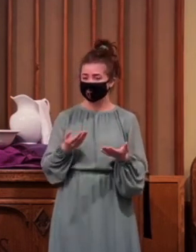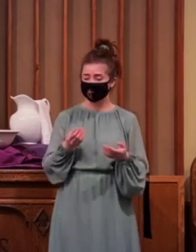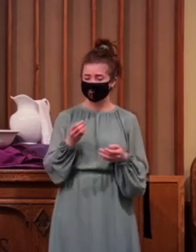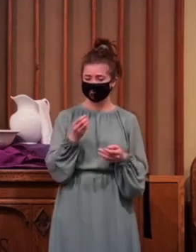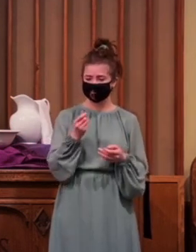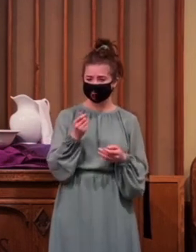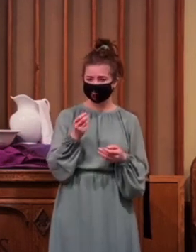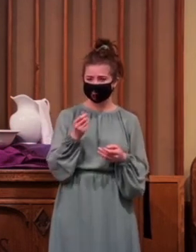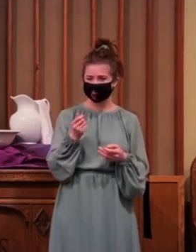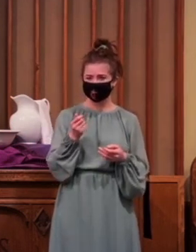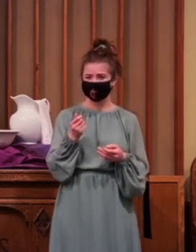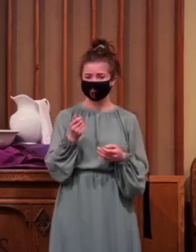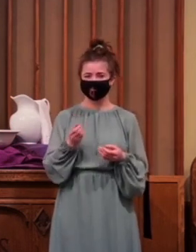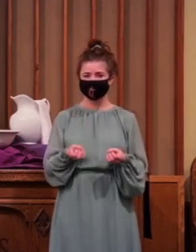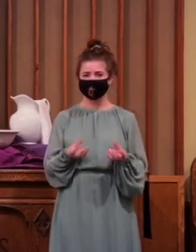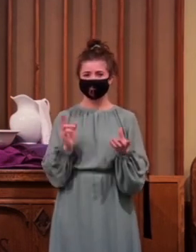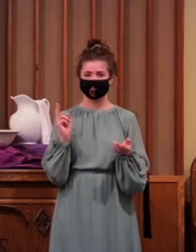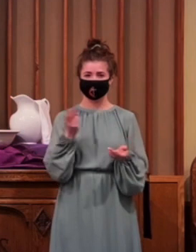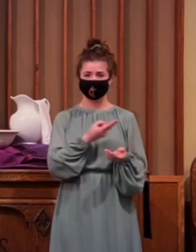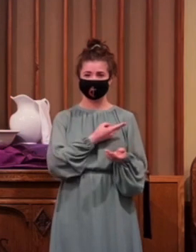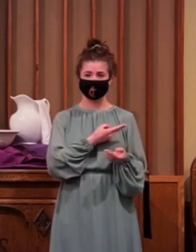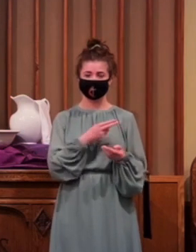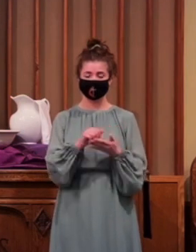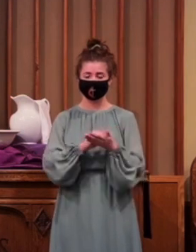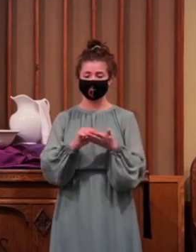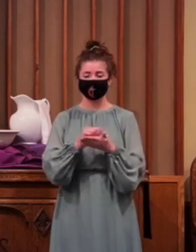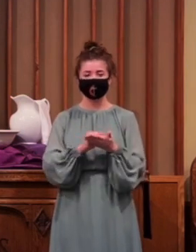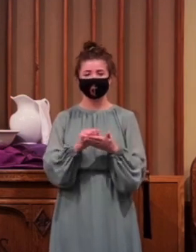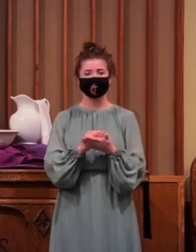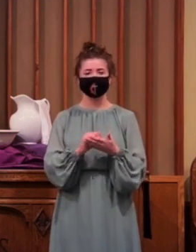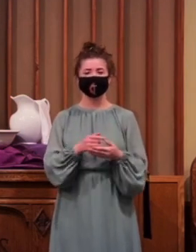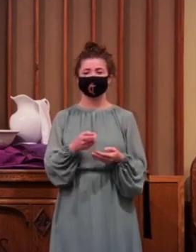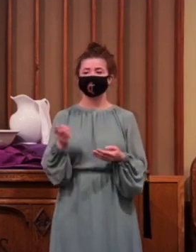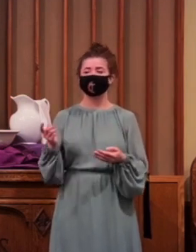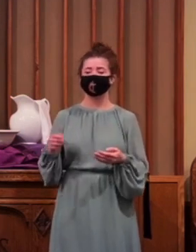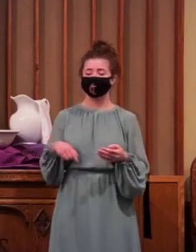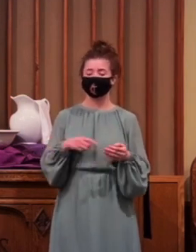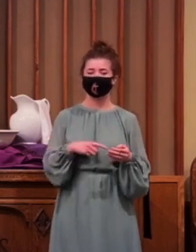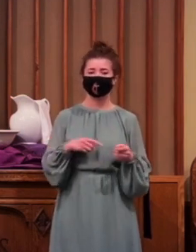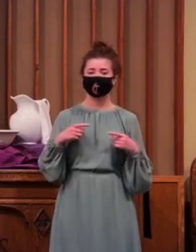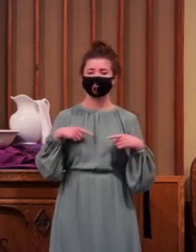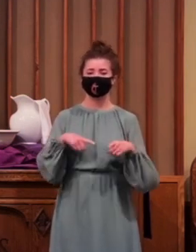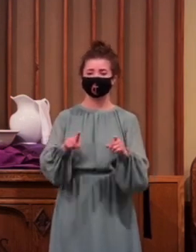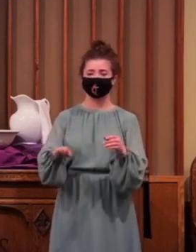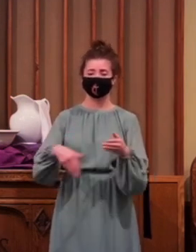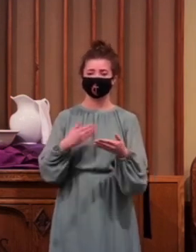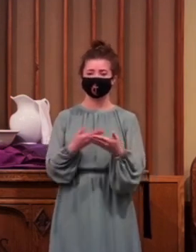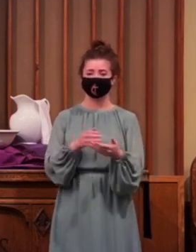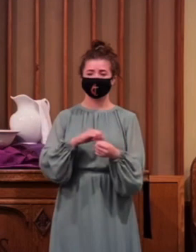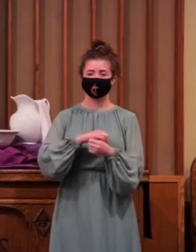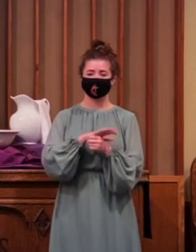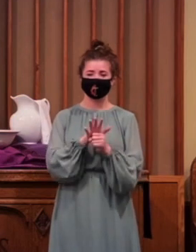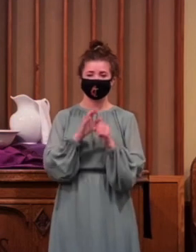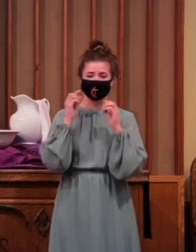way, many of us have been washing each other's feet during this entire pandemic.